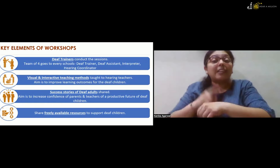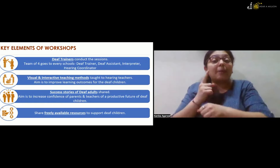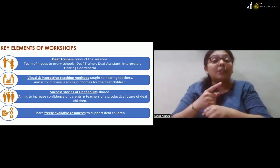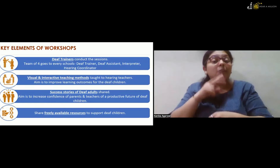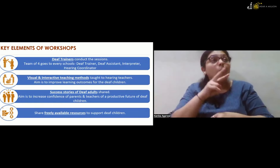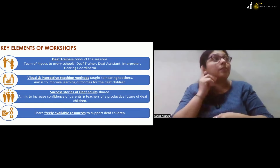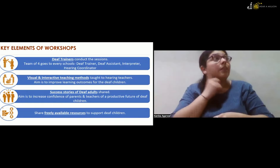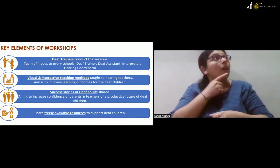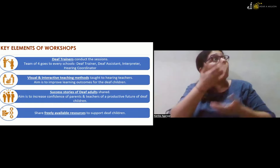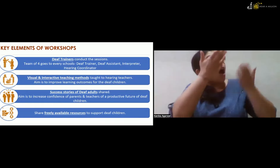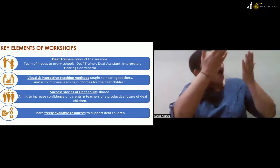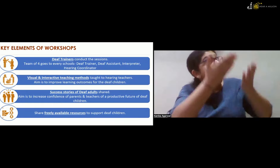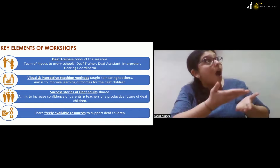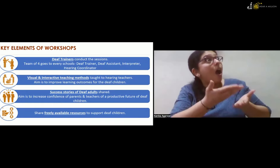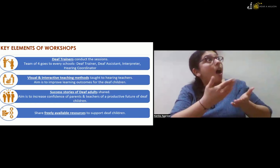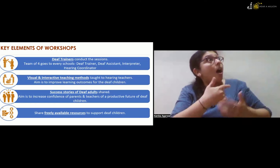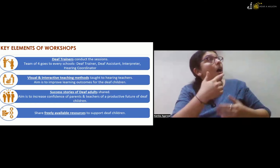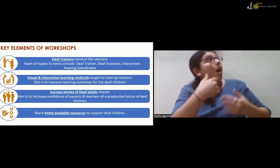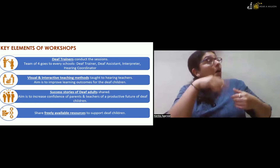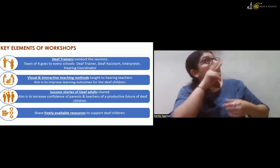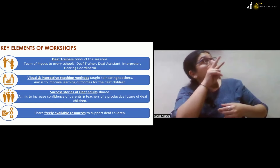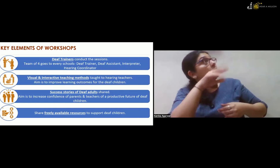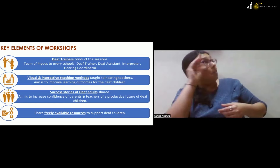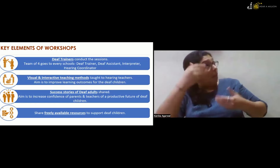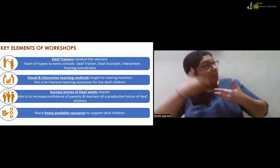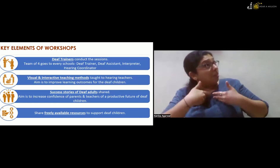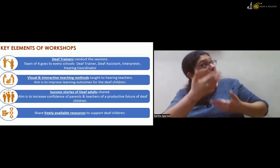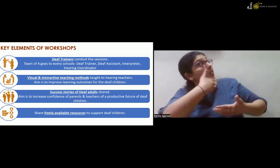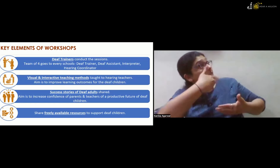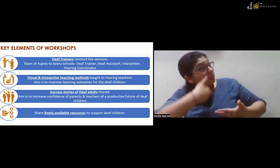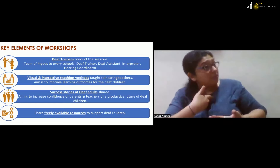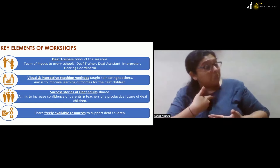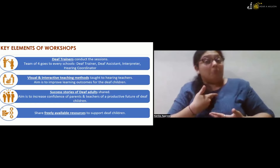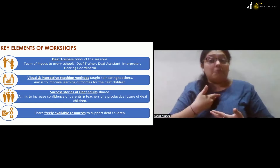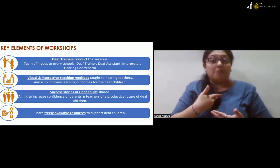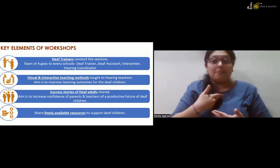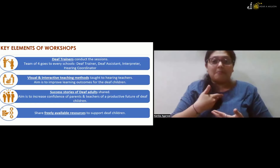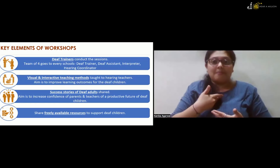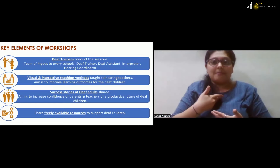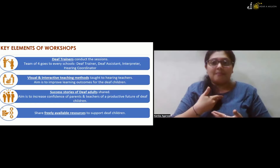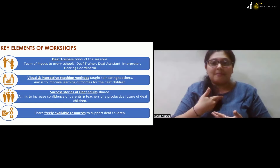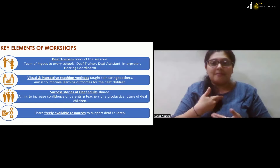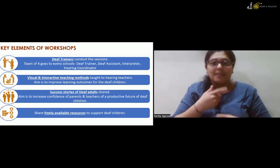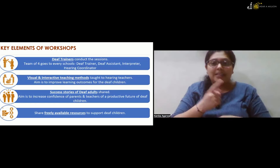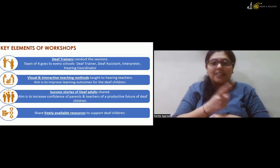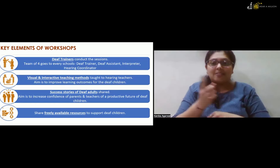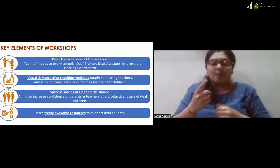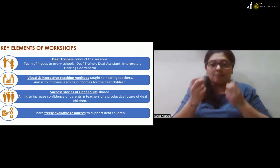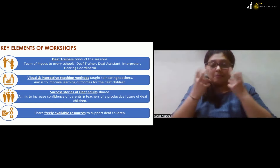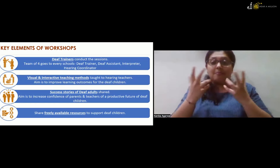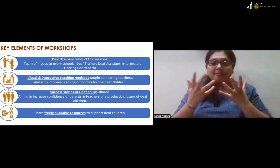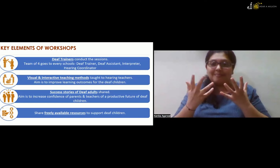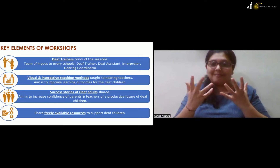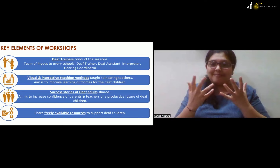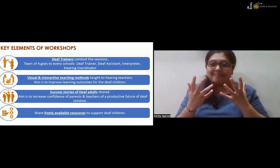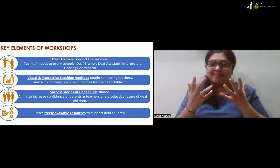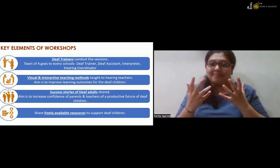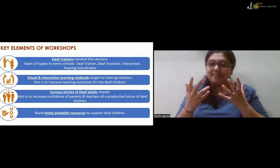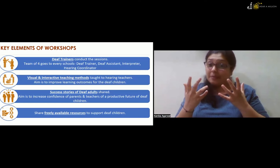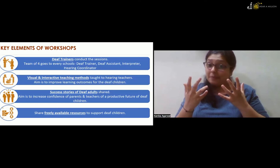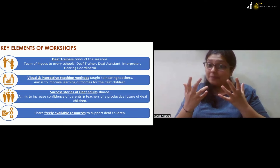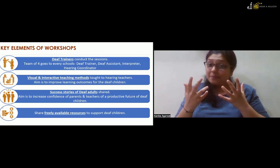the teachers actually assume that what these hearing so-called experts come and teach us is going to teach